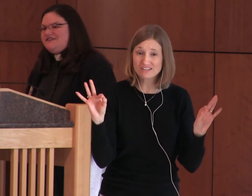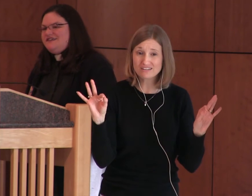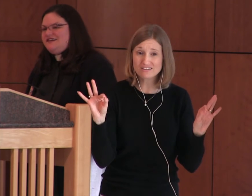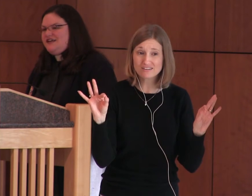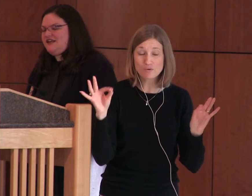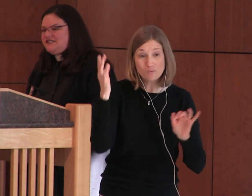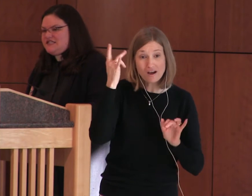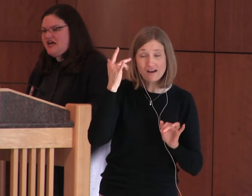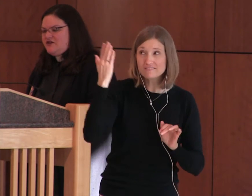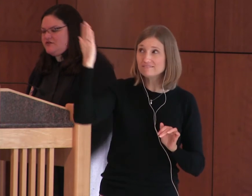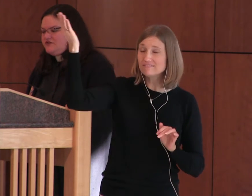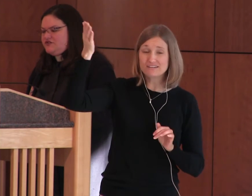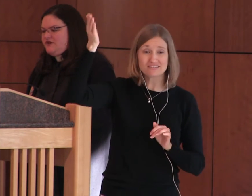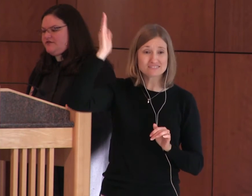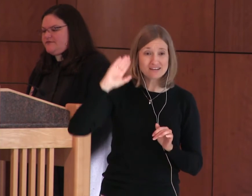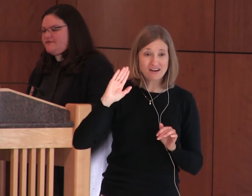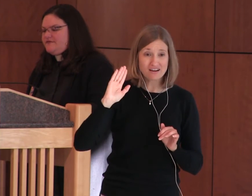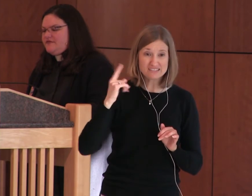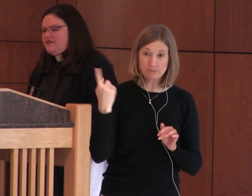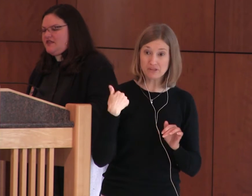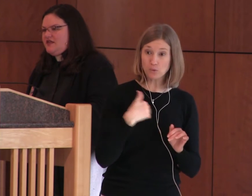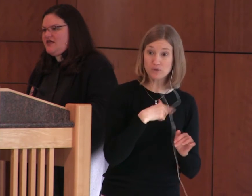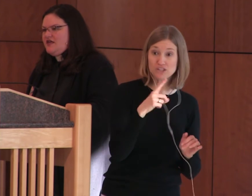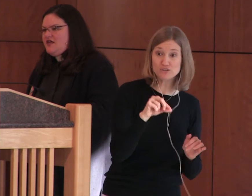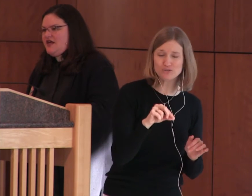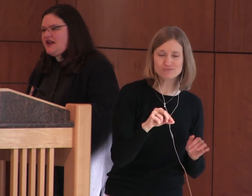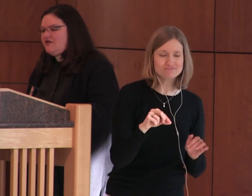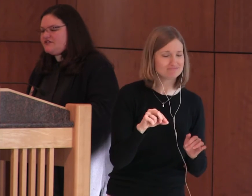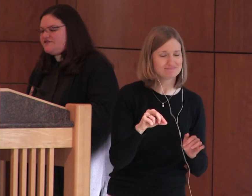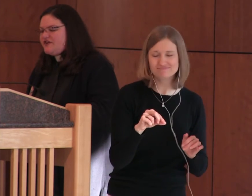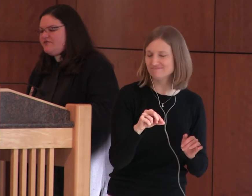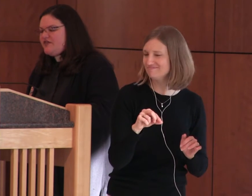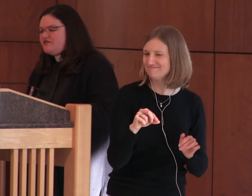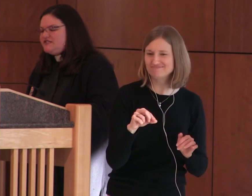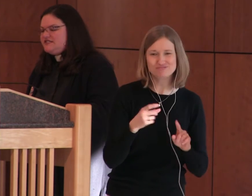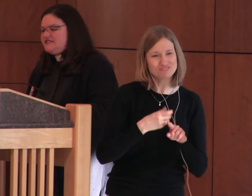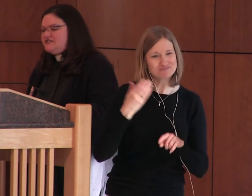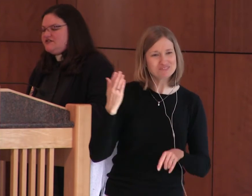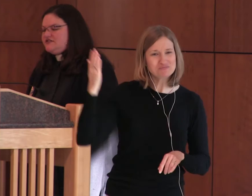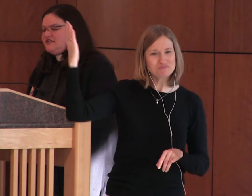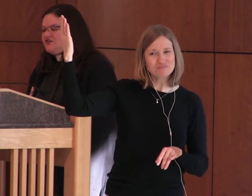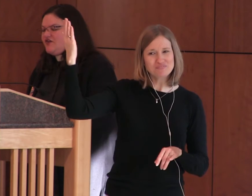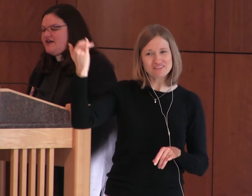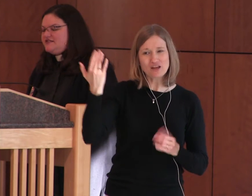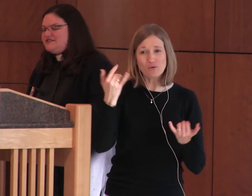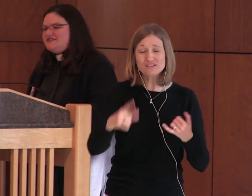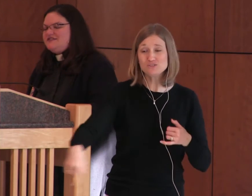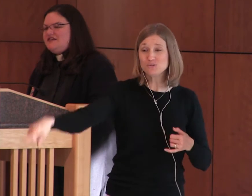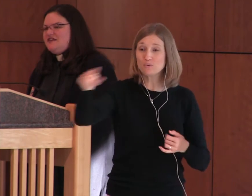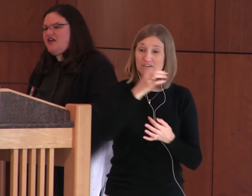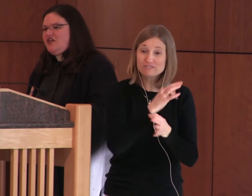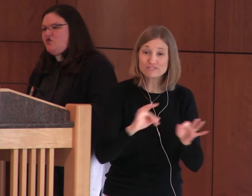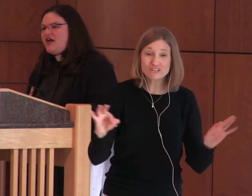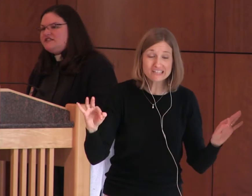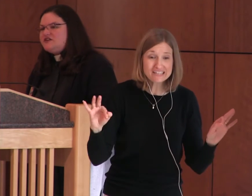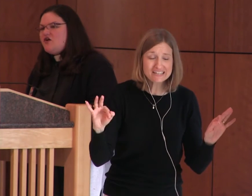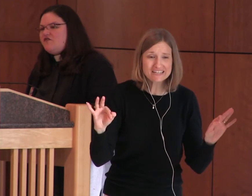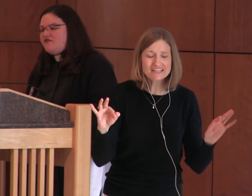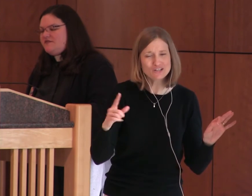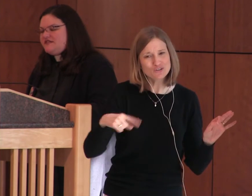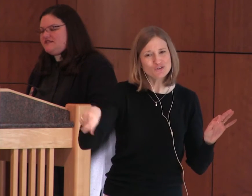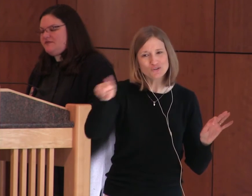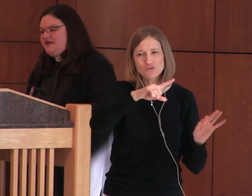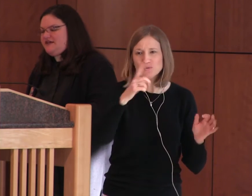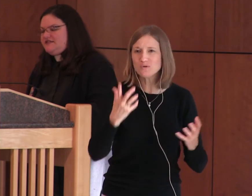is. It's not our own doing. And now, as free brothers and sisters in Christ, you get to